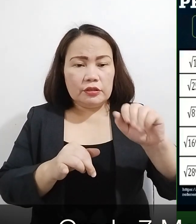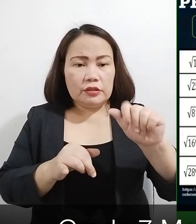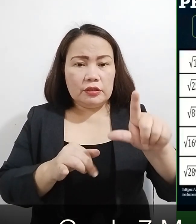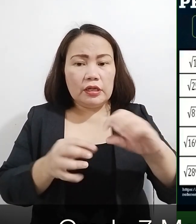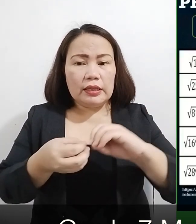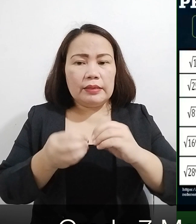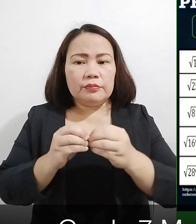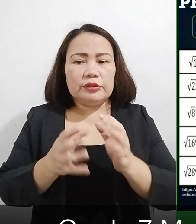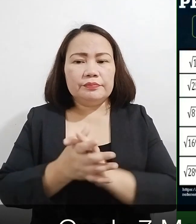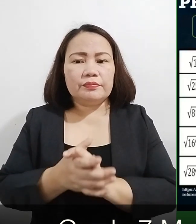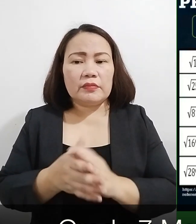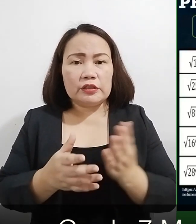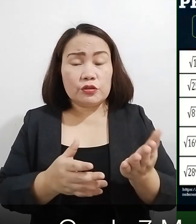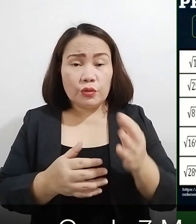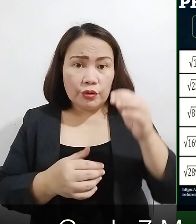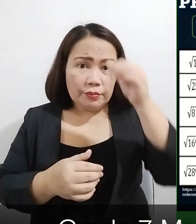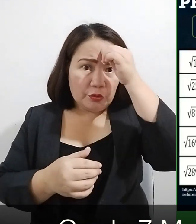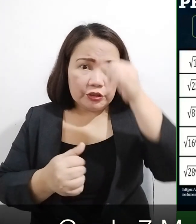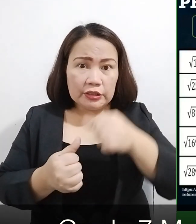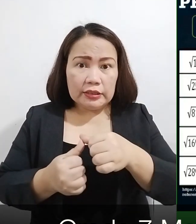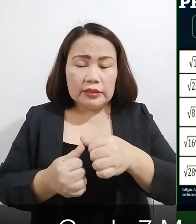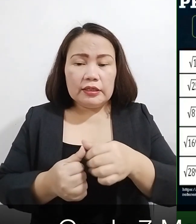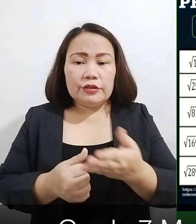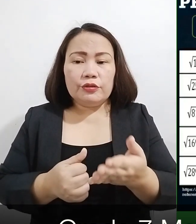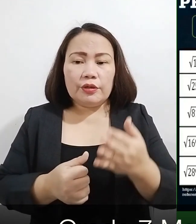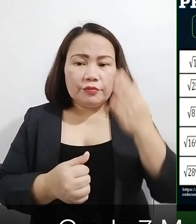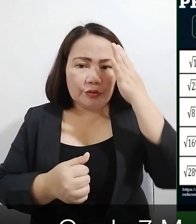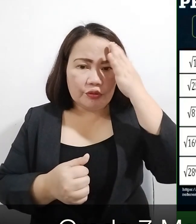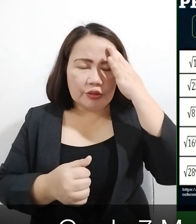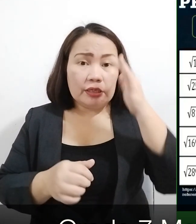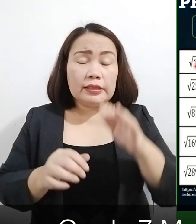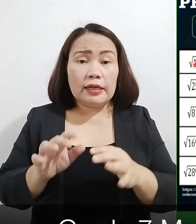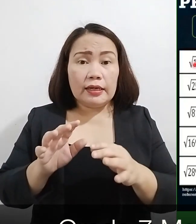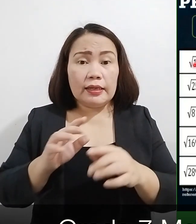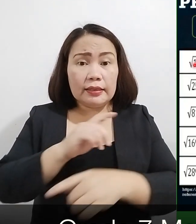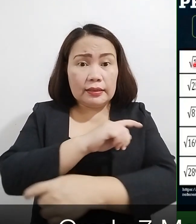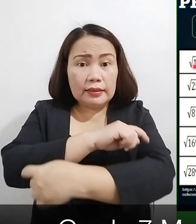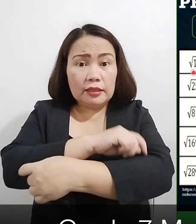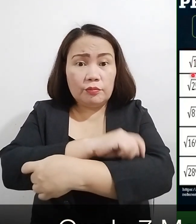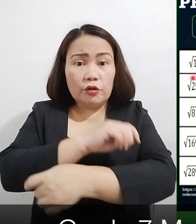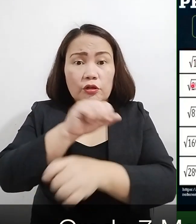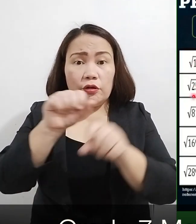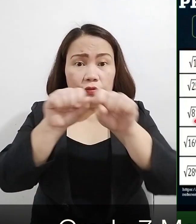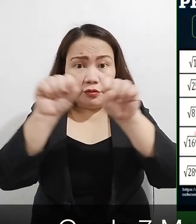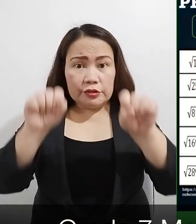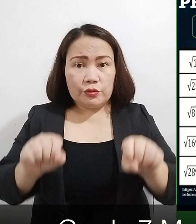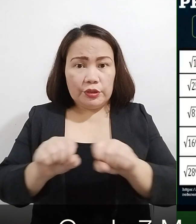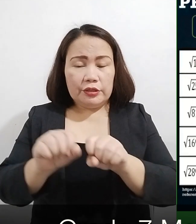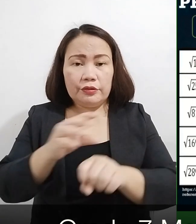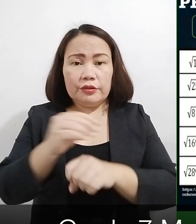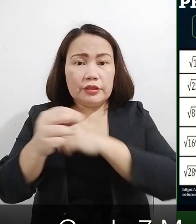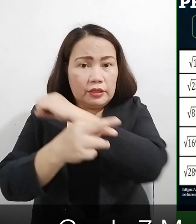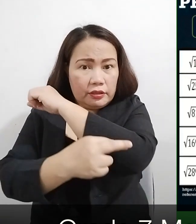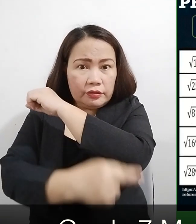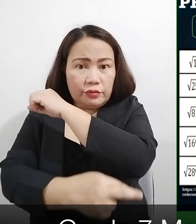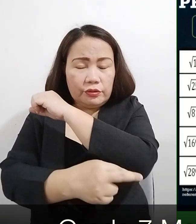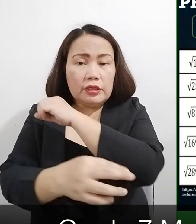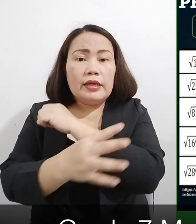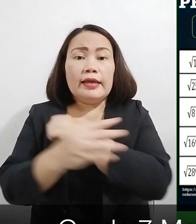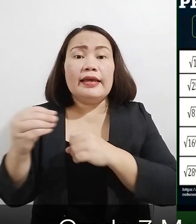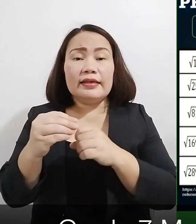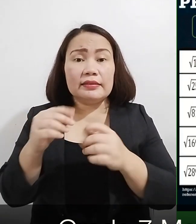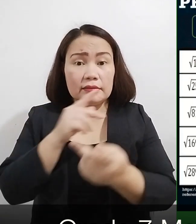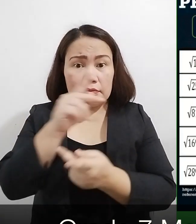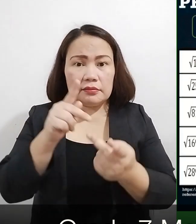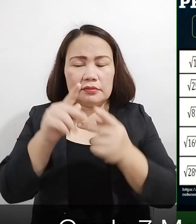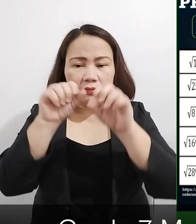you have to familiarize yourselves doon sa ating table of square root and perfect square.